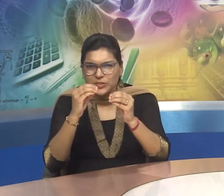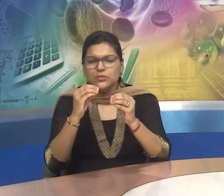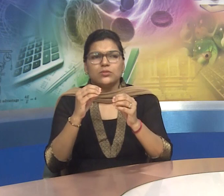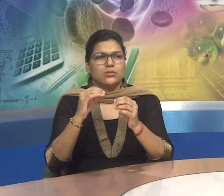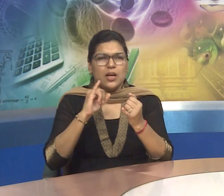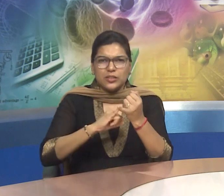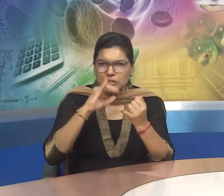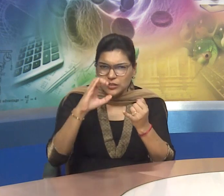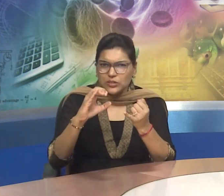we have this law,